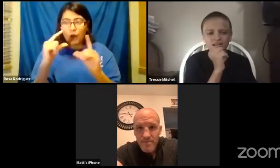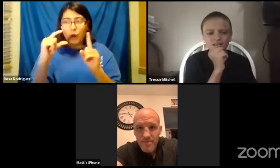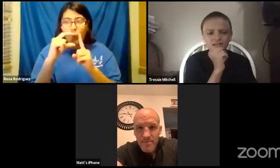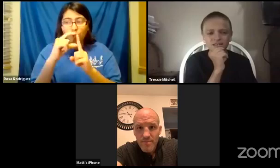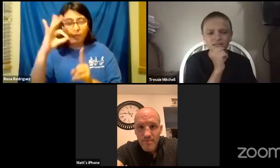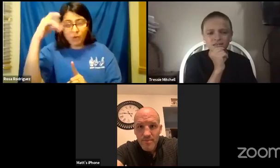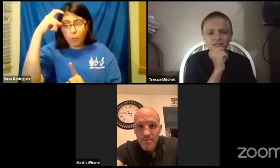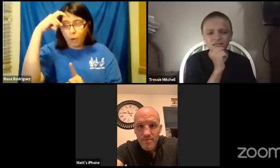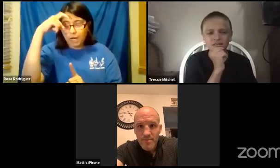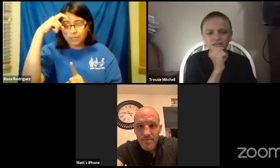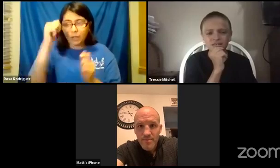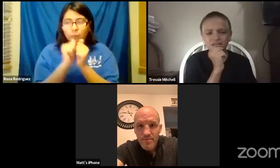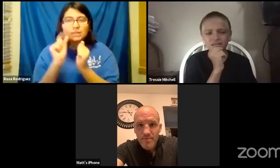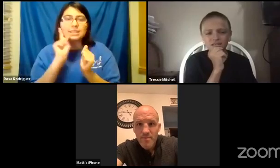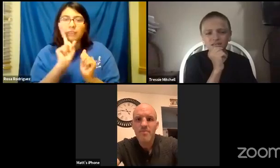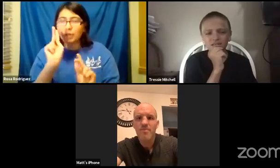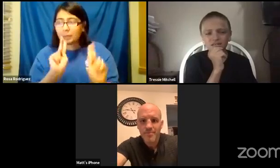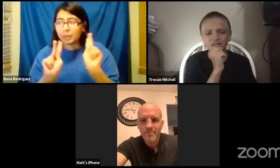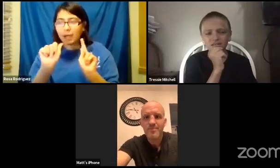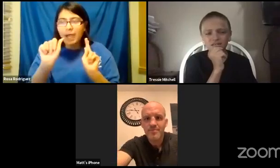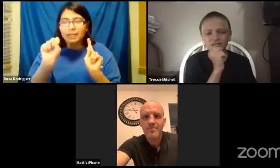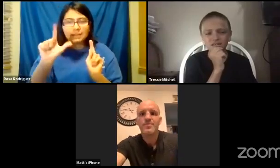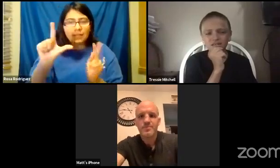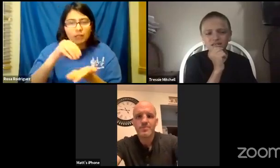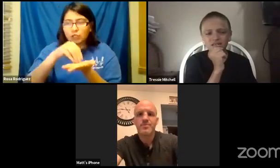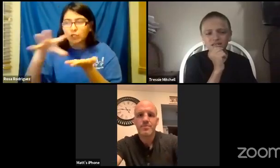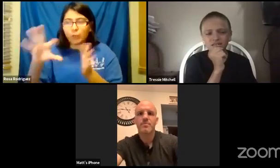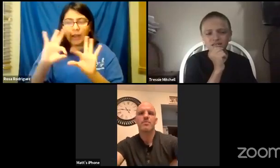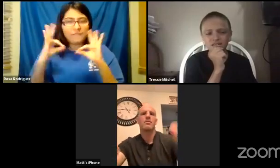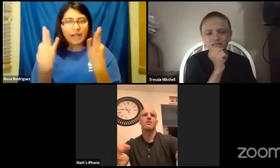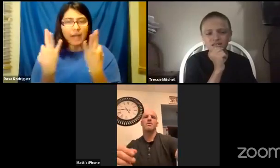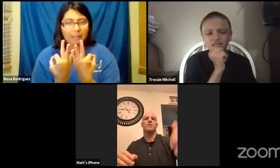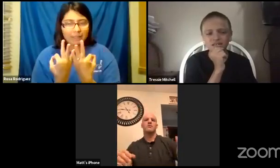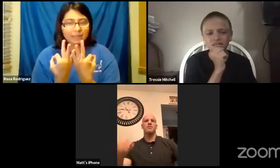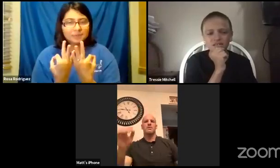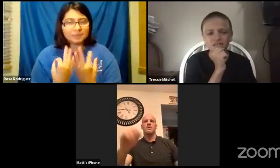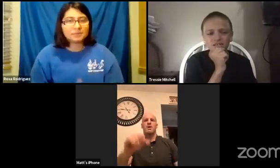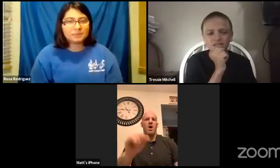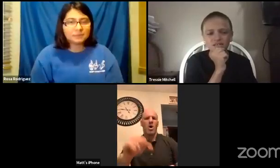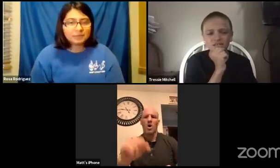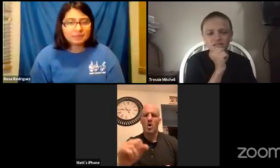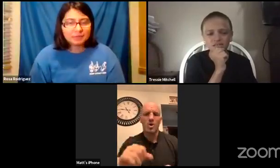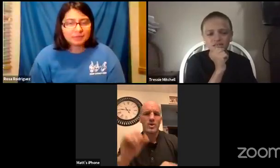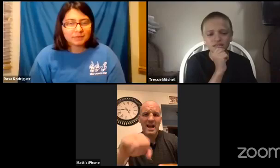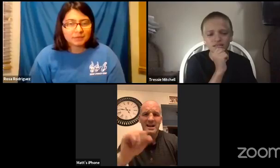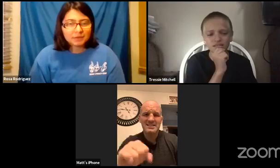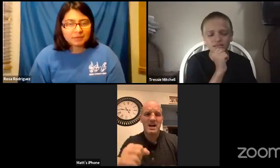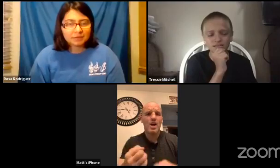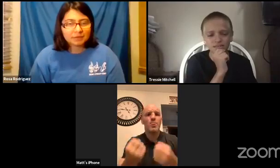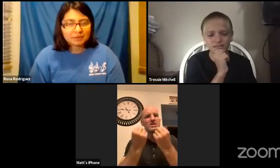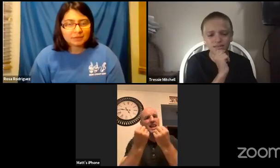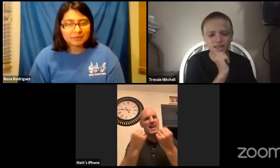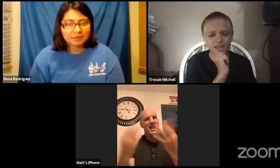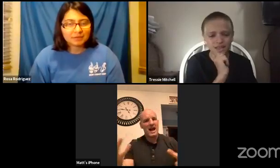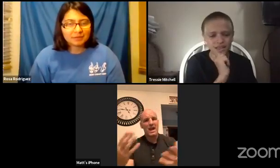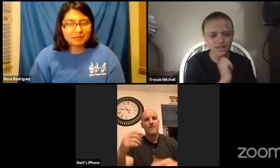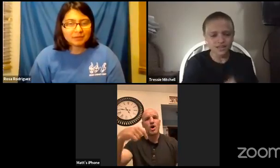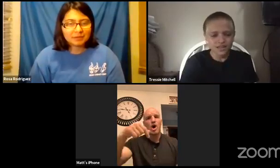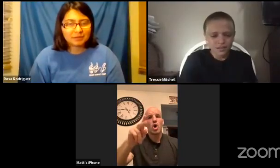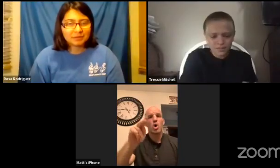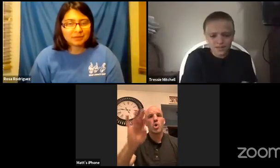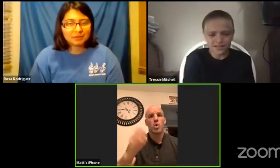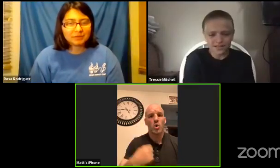I'll repeat the question. Is there anything you want to share with us? Words of wisdom to the deaf people, ASL students, and families